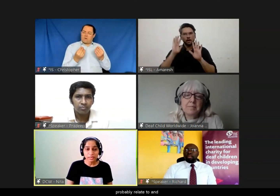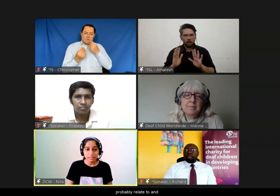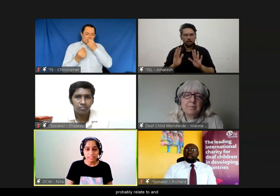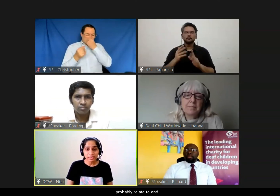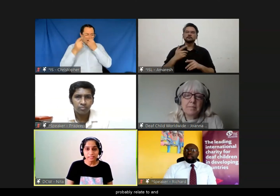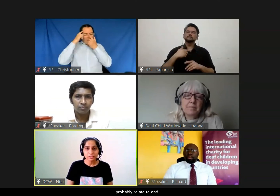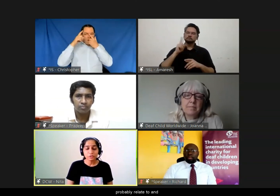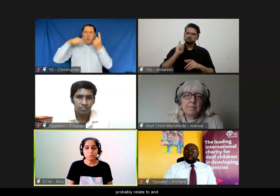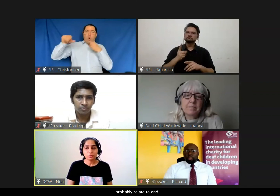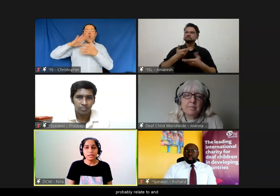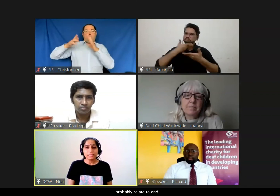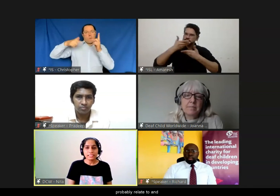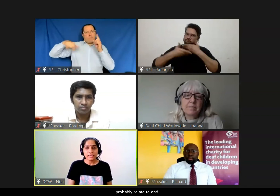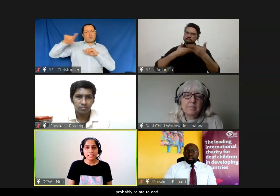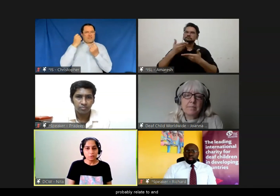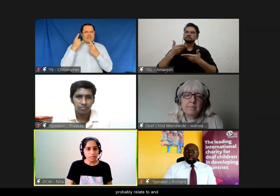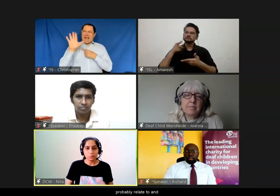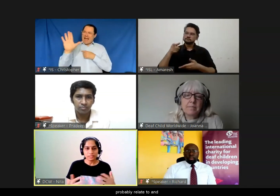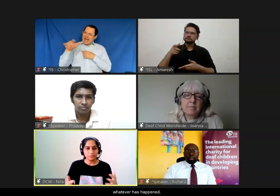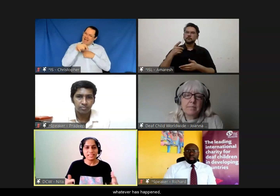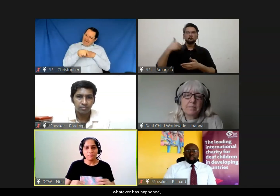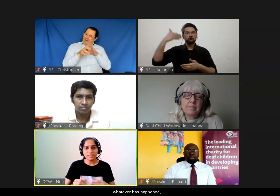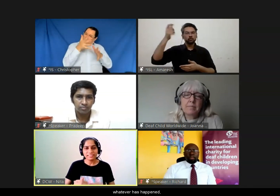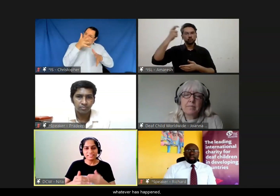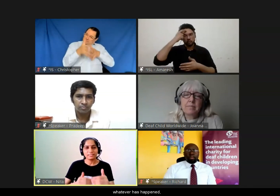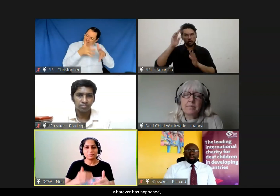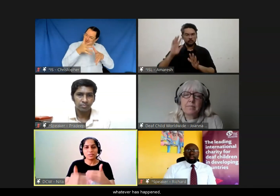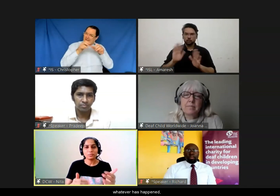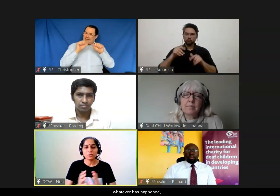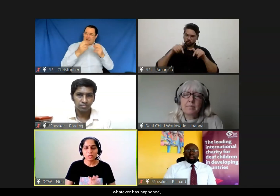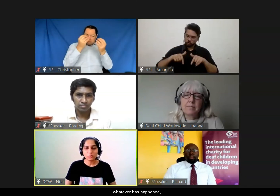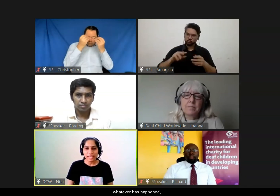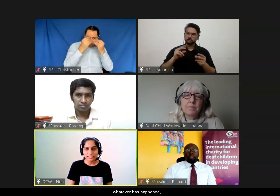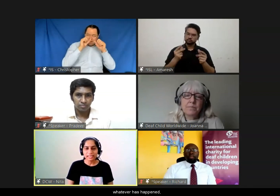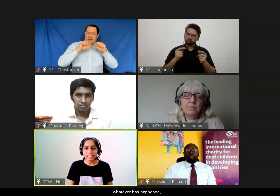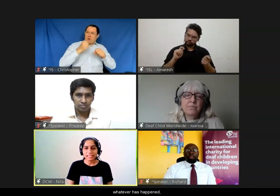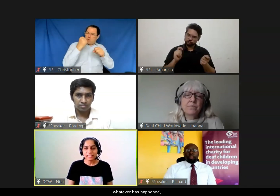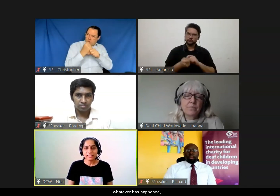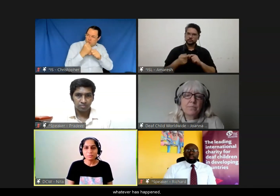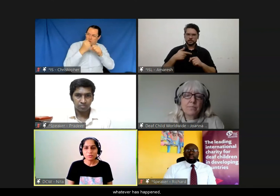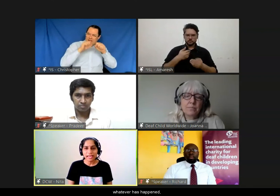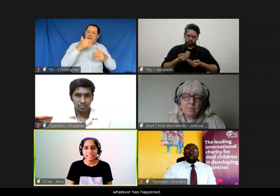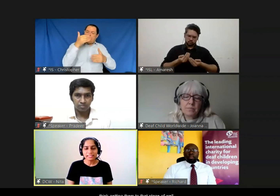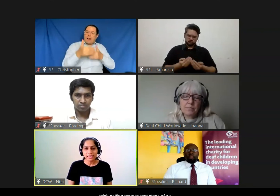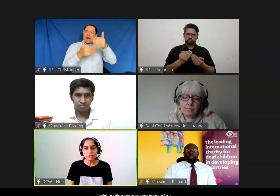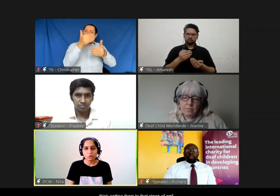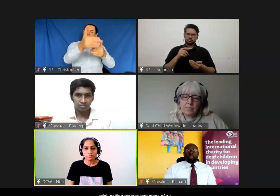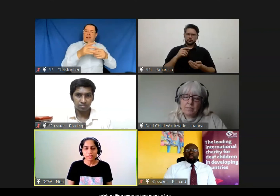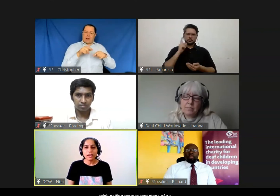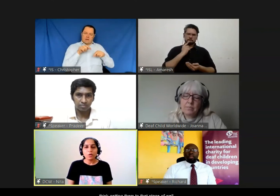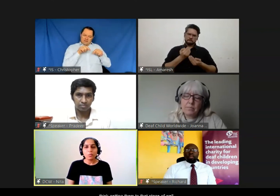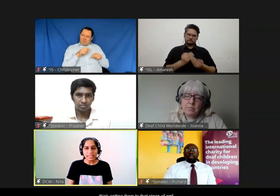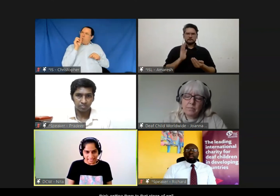relate to and understand, to see that, okay, whatever has happened, it is, what do we do next? I think getting them to that stage